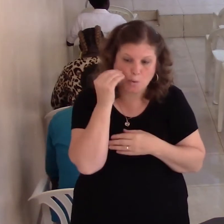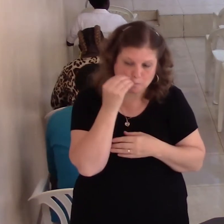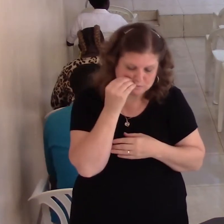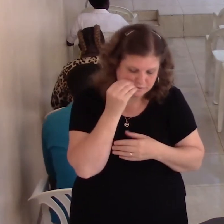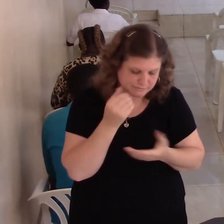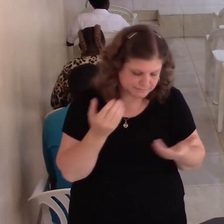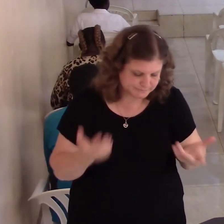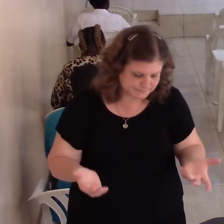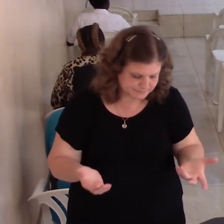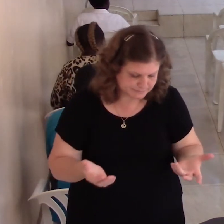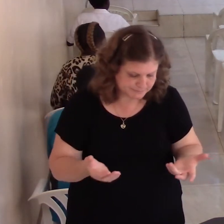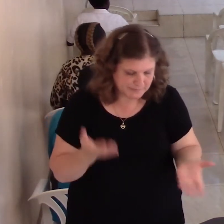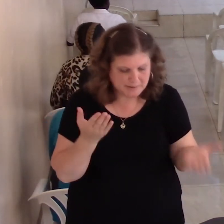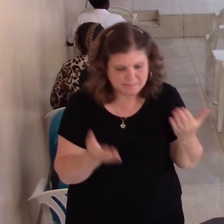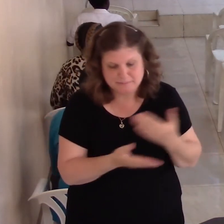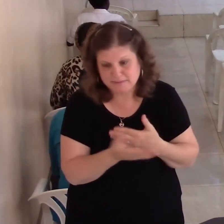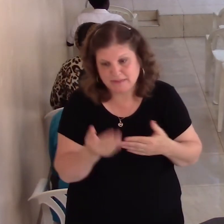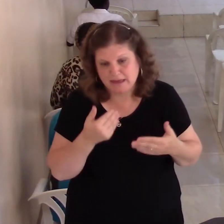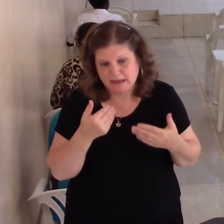Maybe you're struggling financially, but you're still in your home.